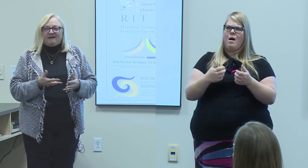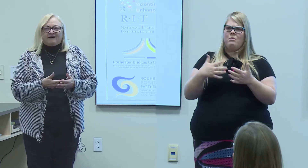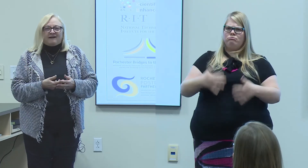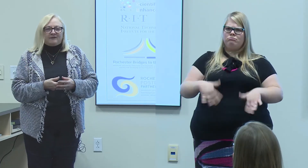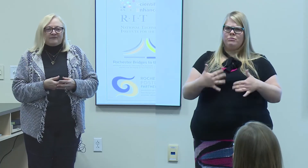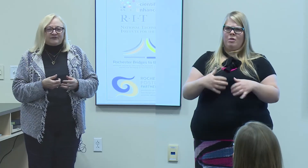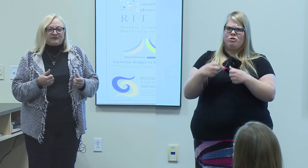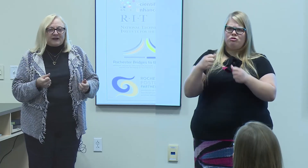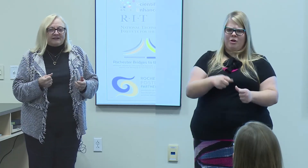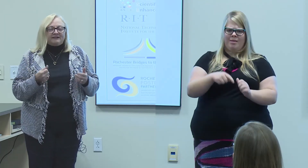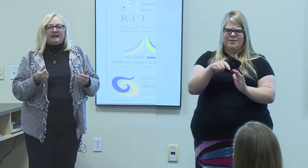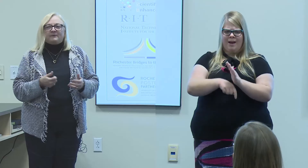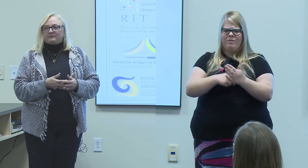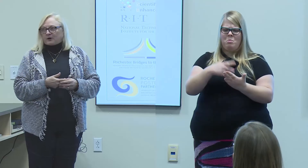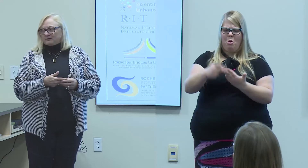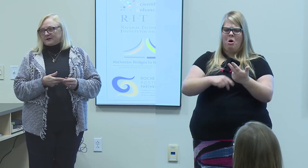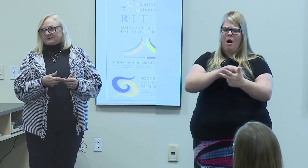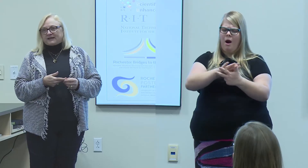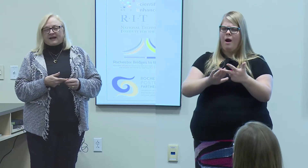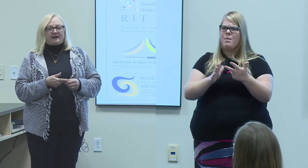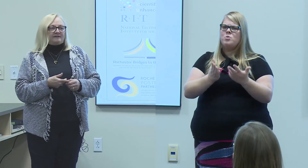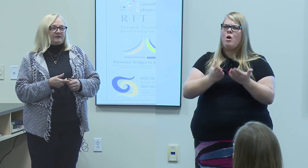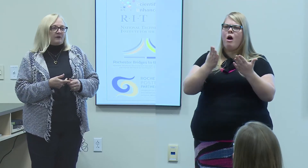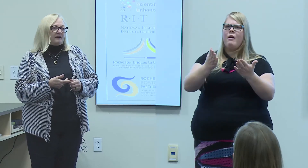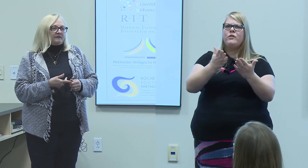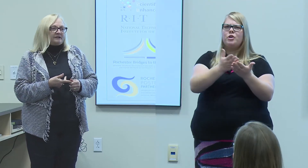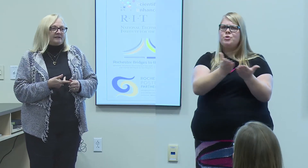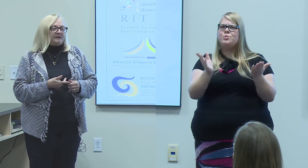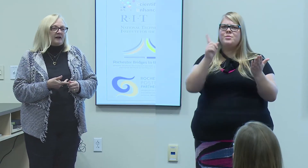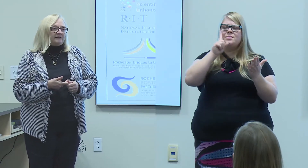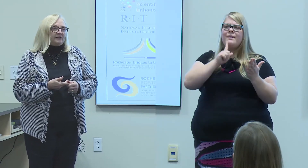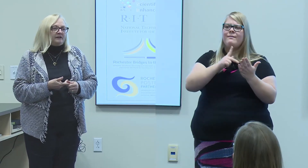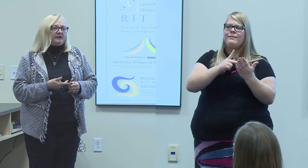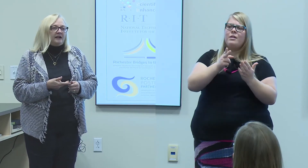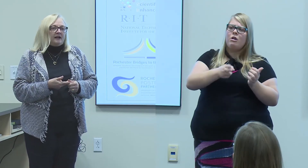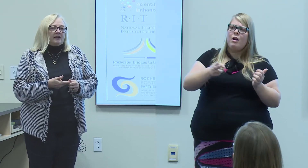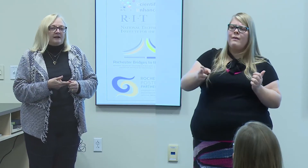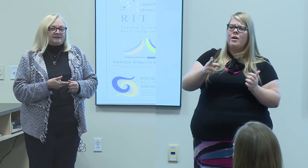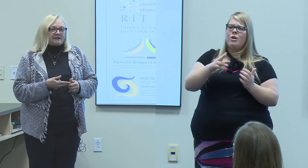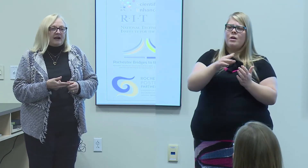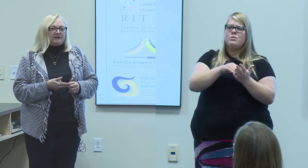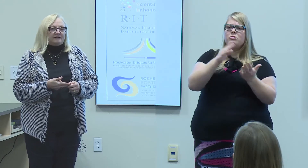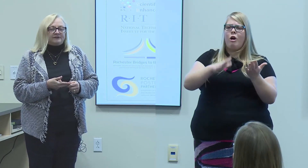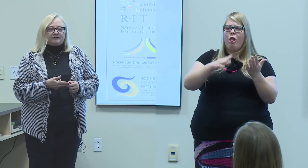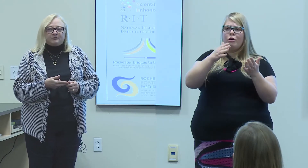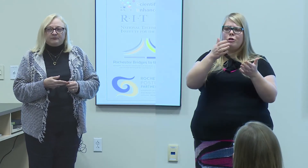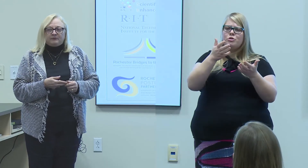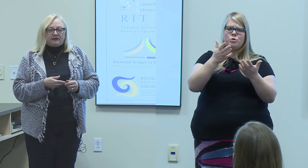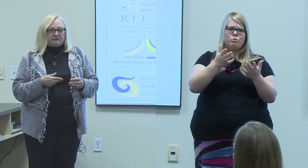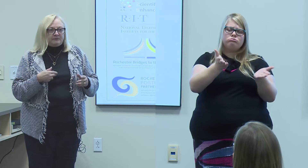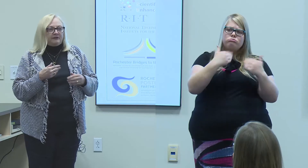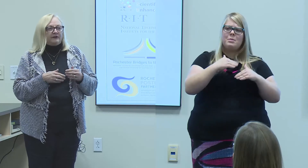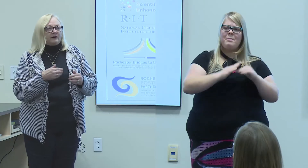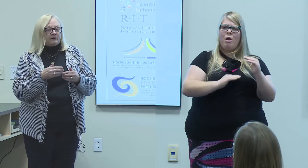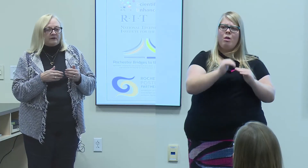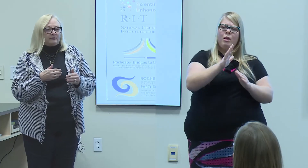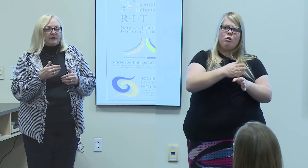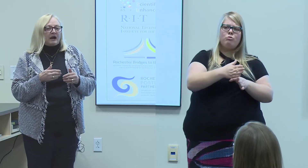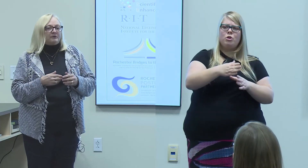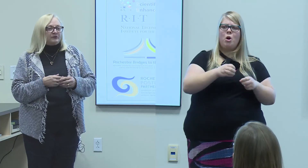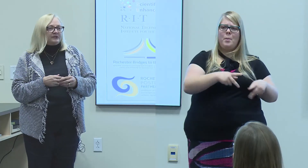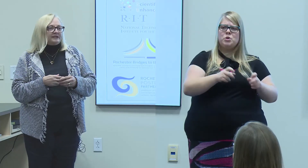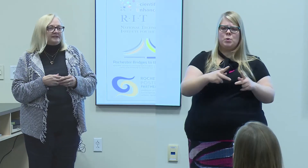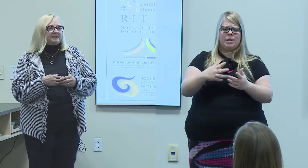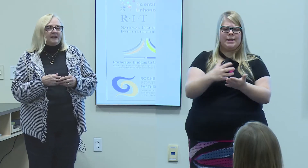about the strength and depth of programs we have to offer to deaf and hard of hearing scholars to build their